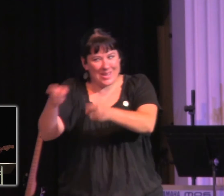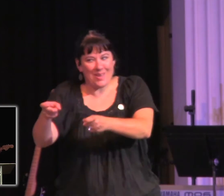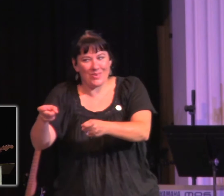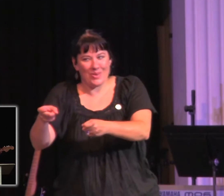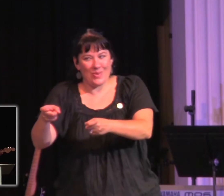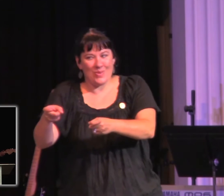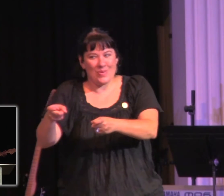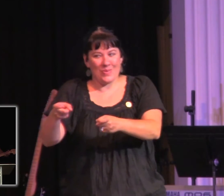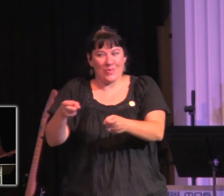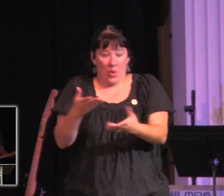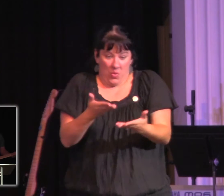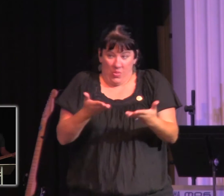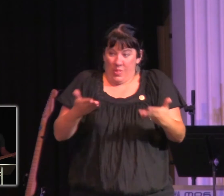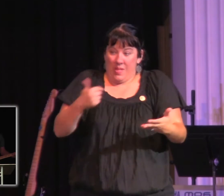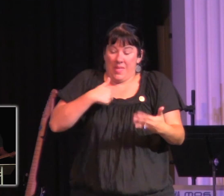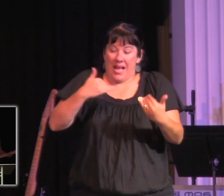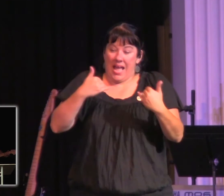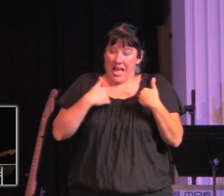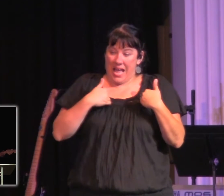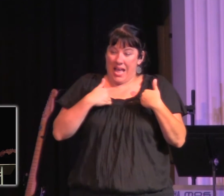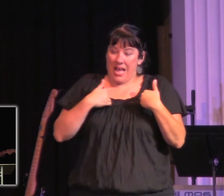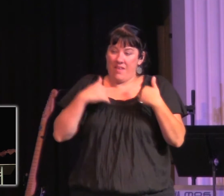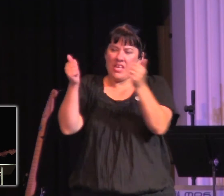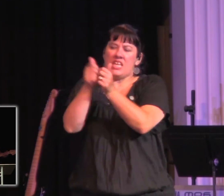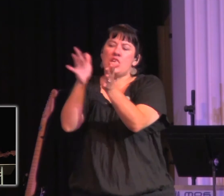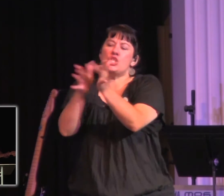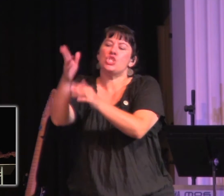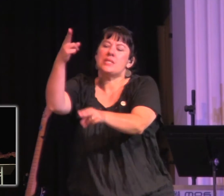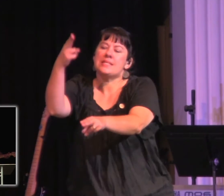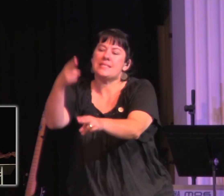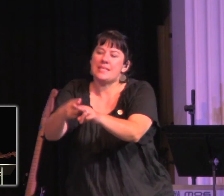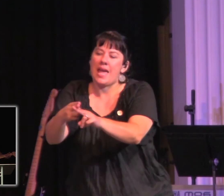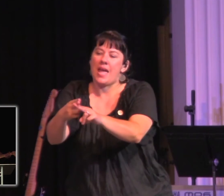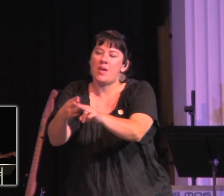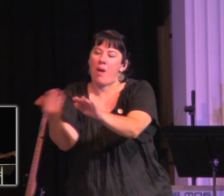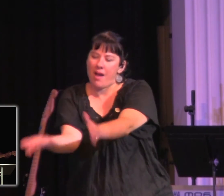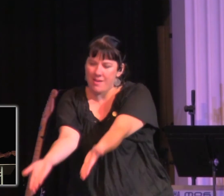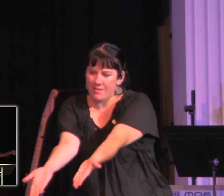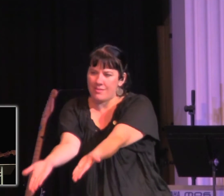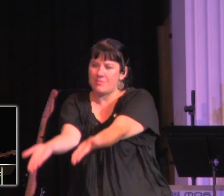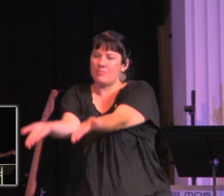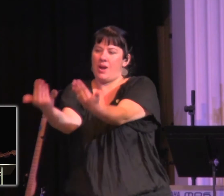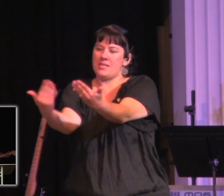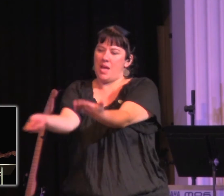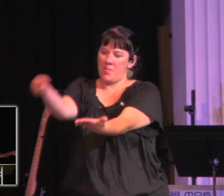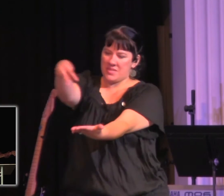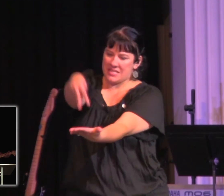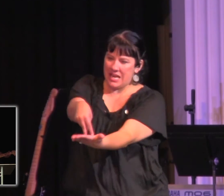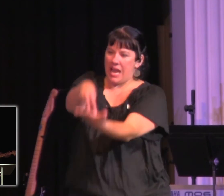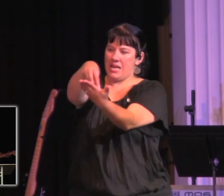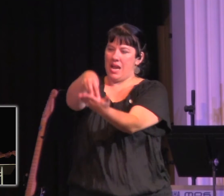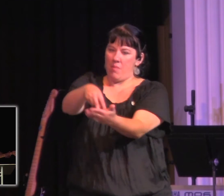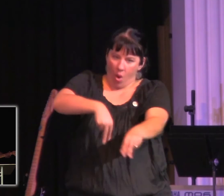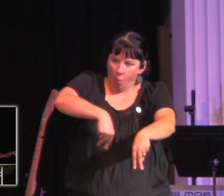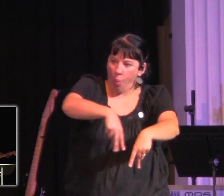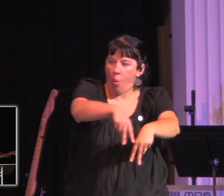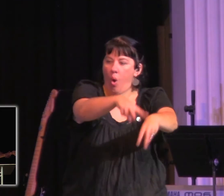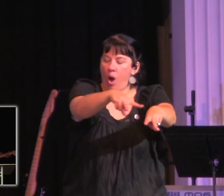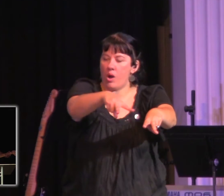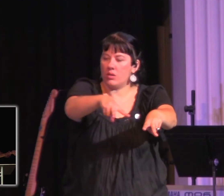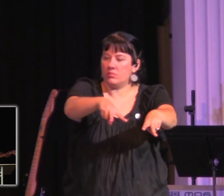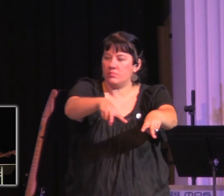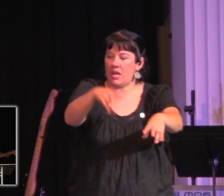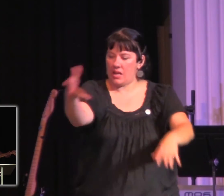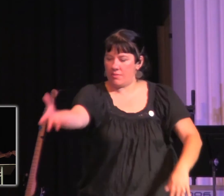Nazareth, walk. And then taking him by the right hand, he helped him up. And instantly, the man's feet and ankles became strong.